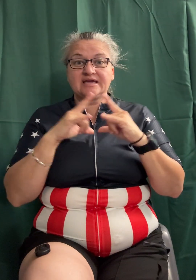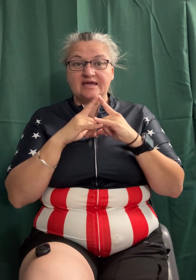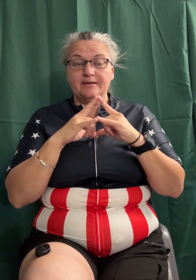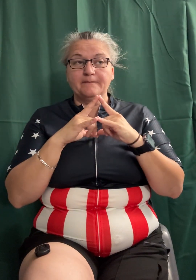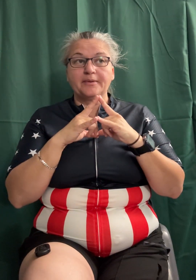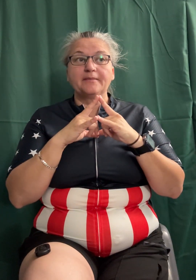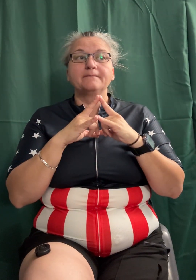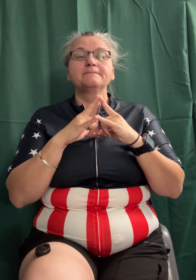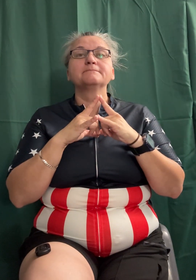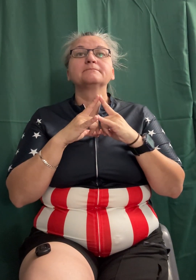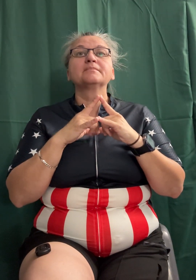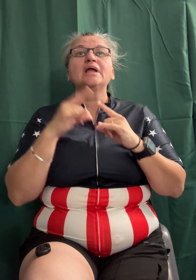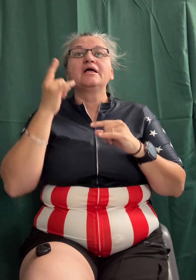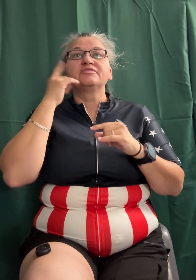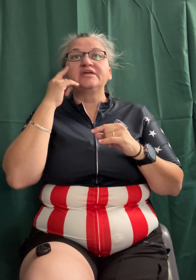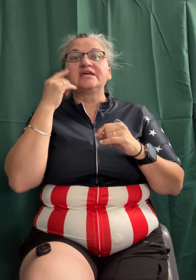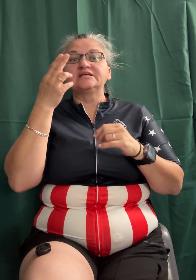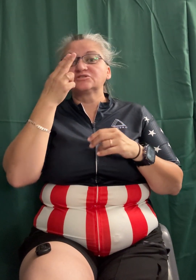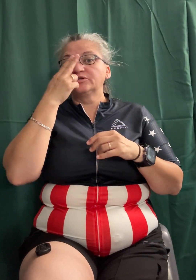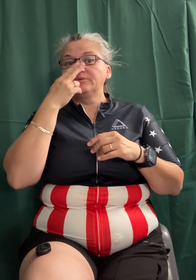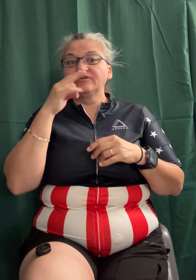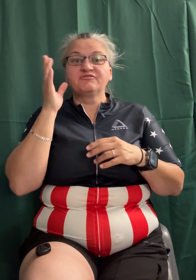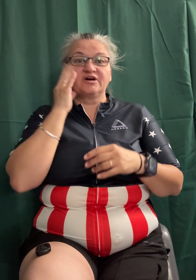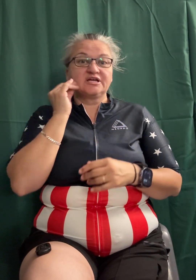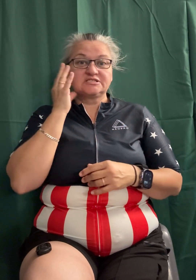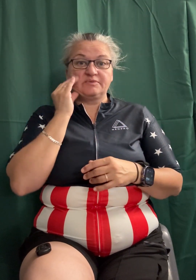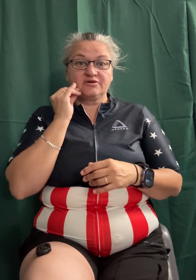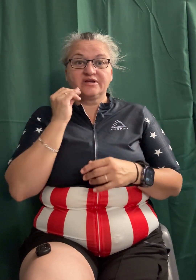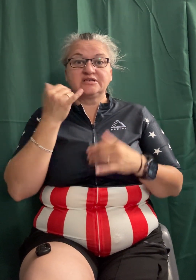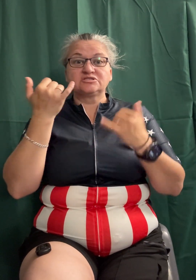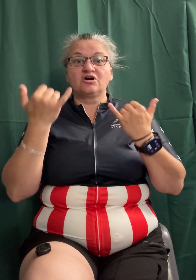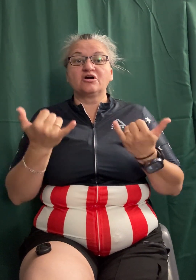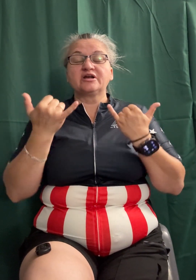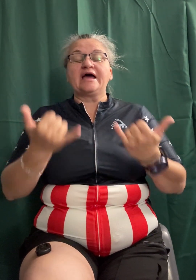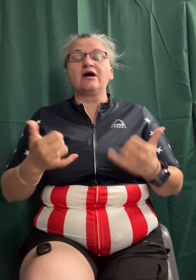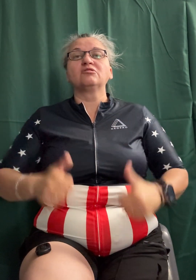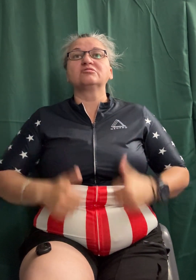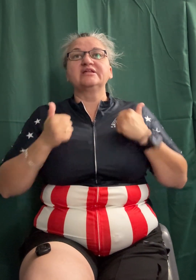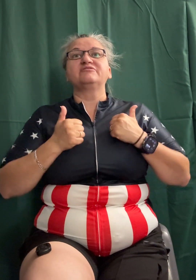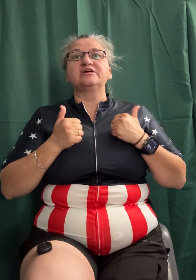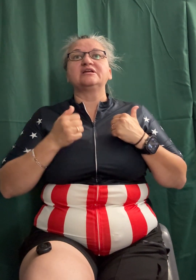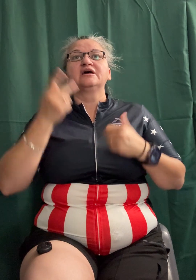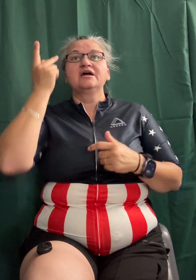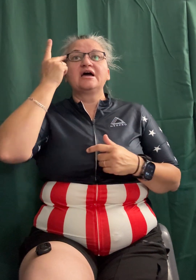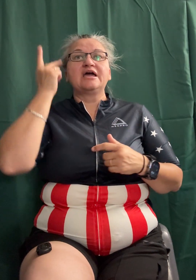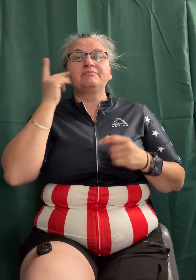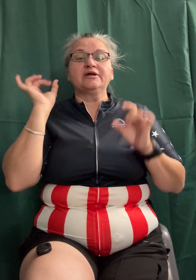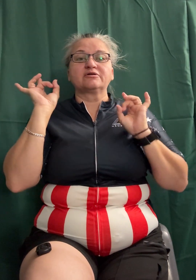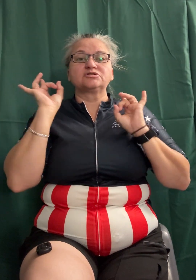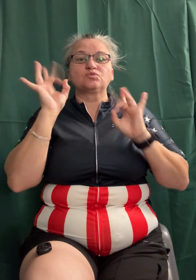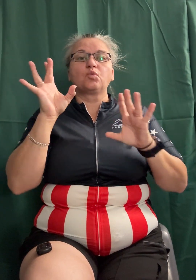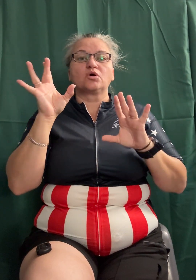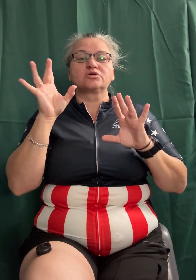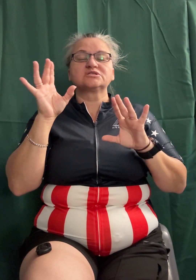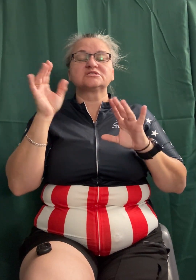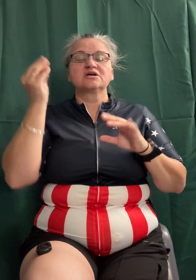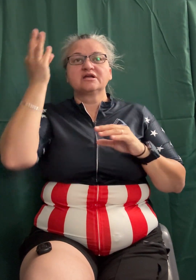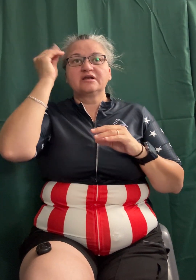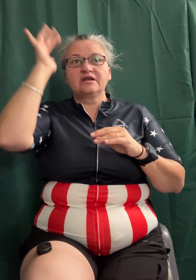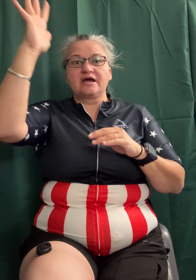camp thinking it's going to be a fun experience are now living a parent's worst